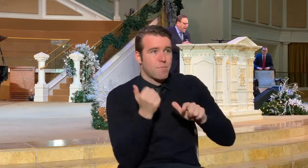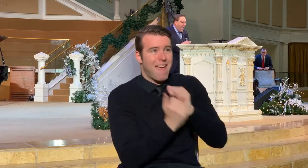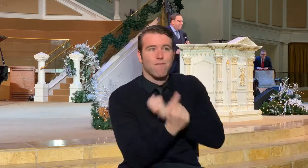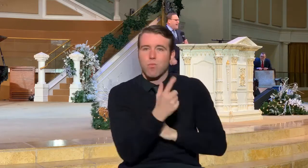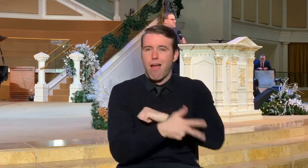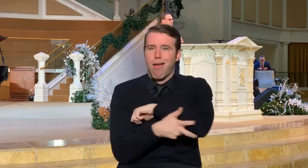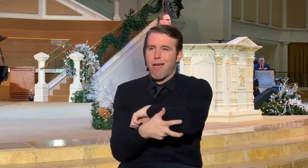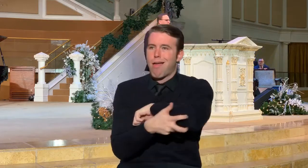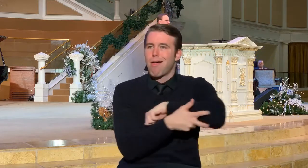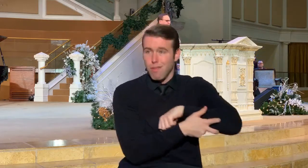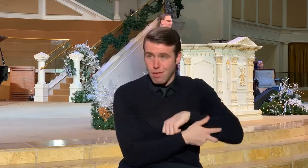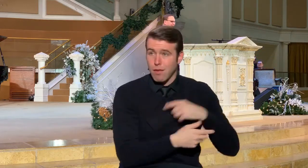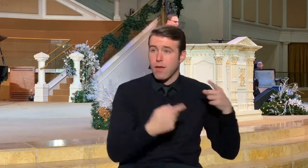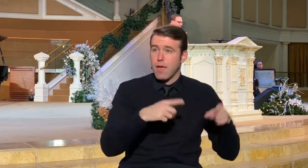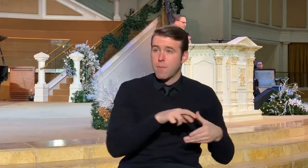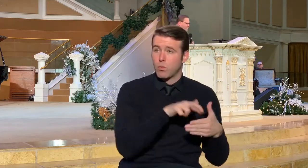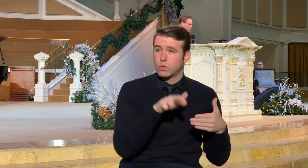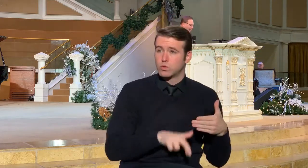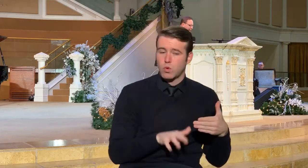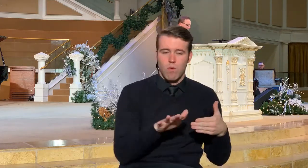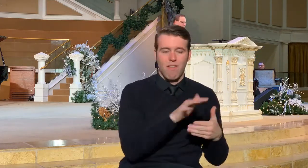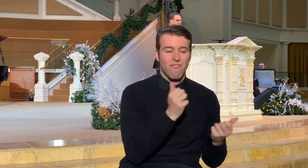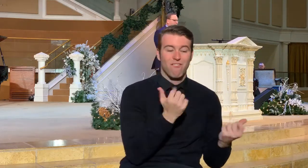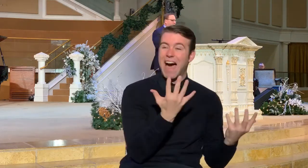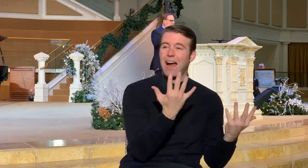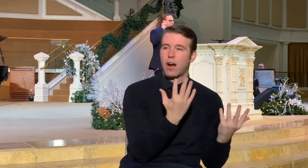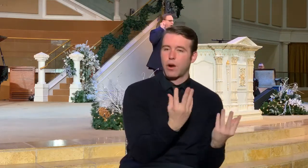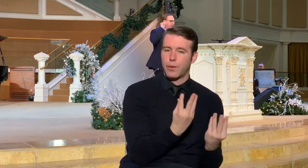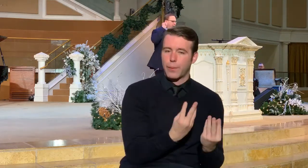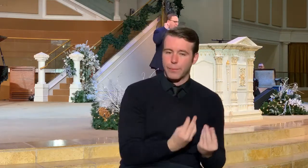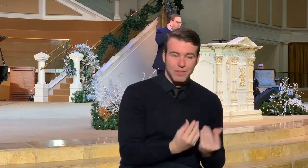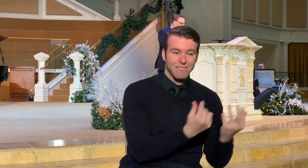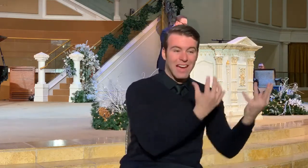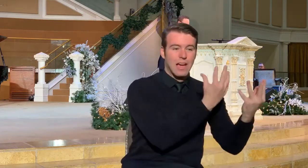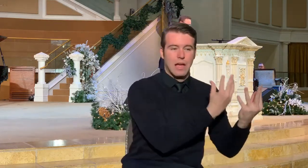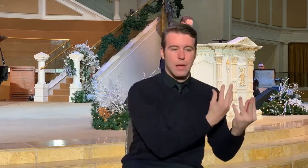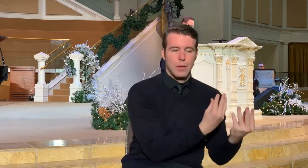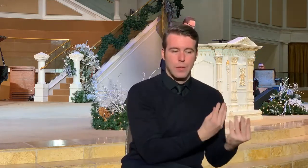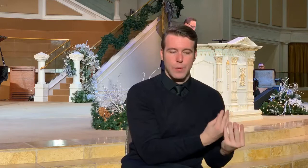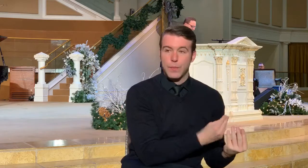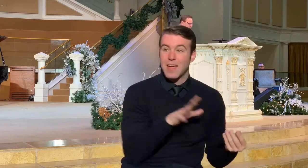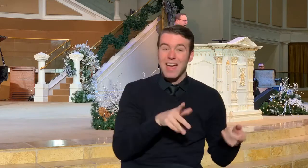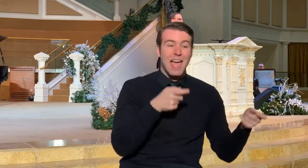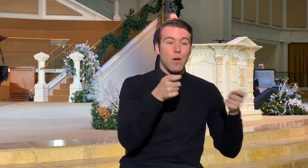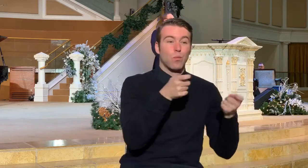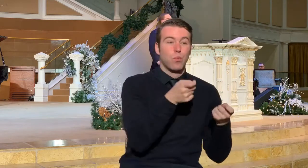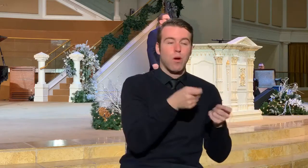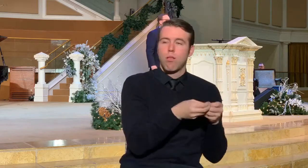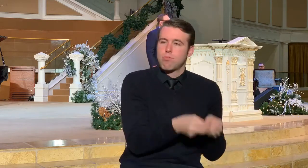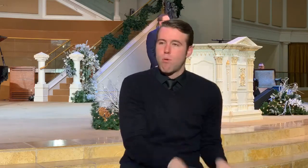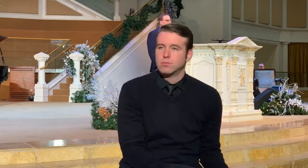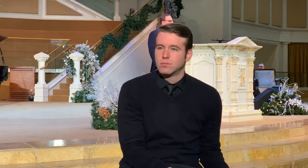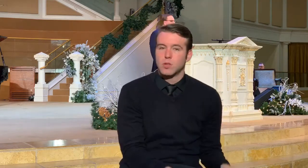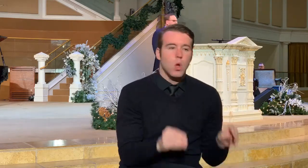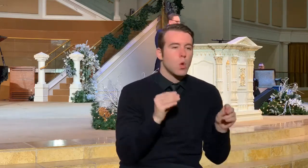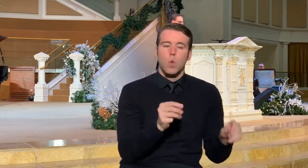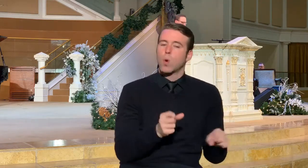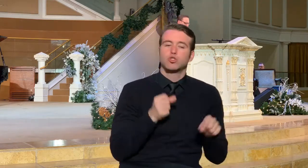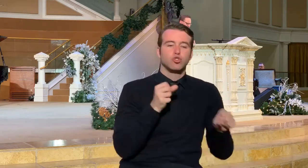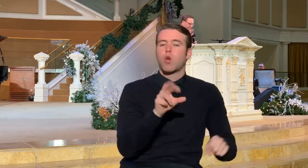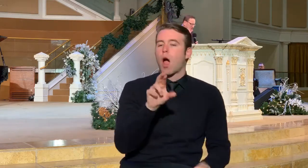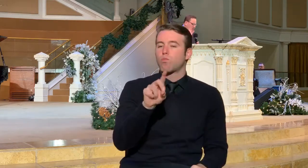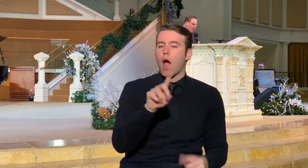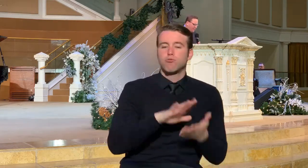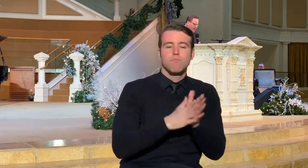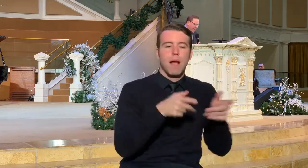everybody. And as a result, the fire was gone out and the rod of her branches was gone. There was no strong rod to